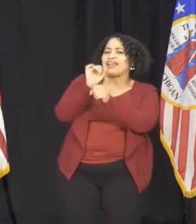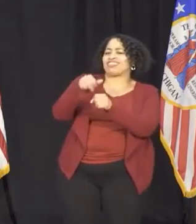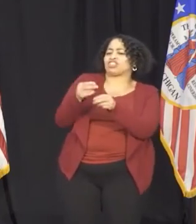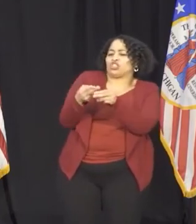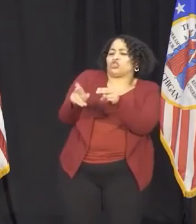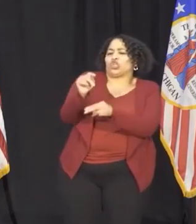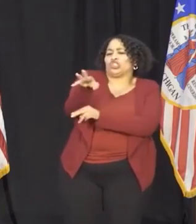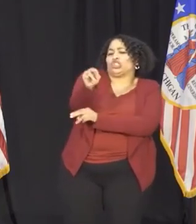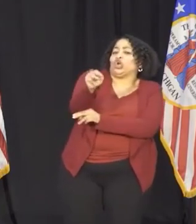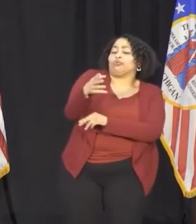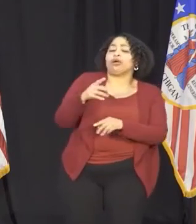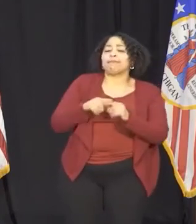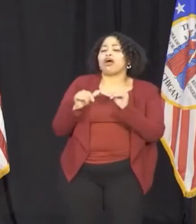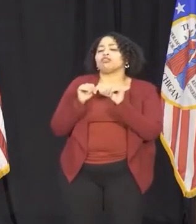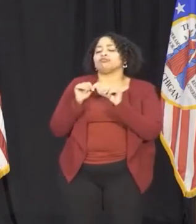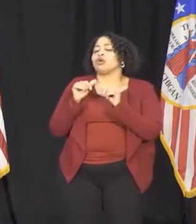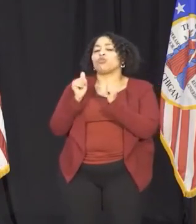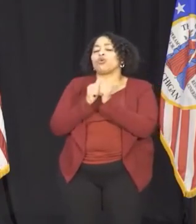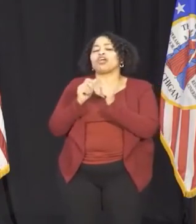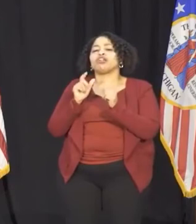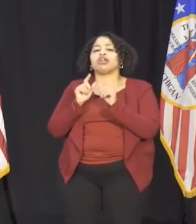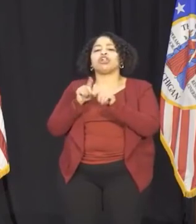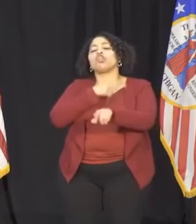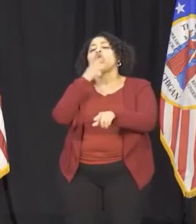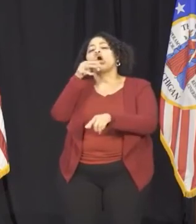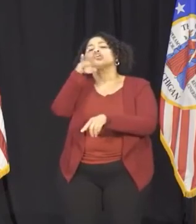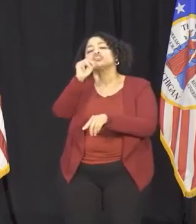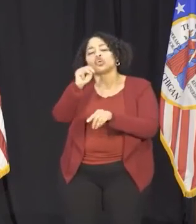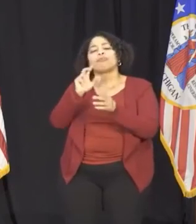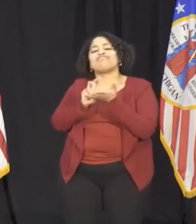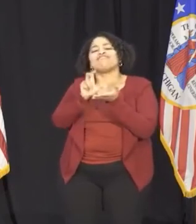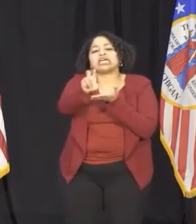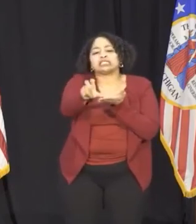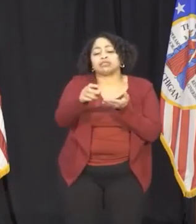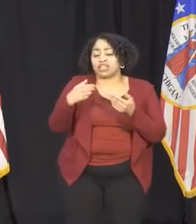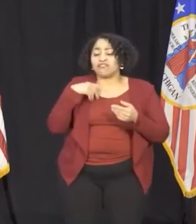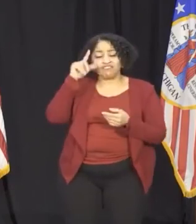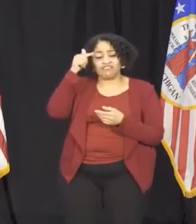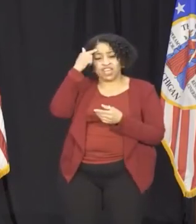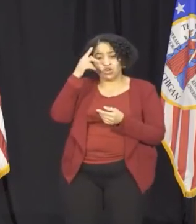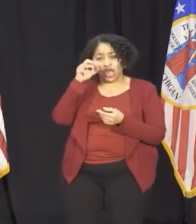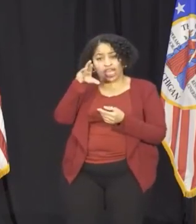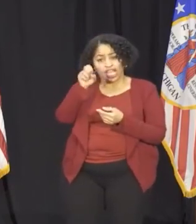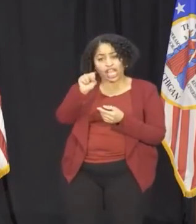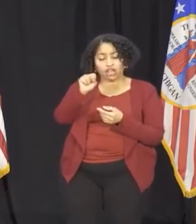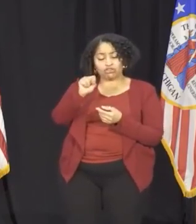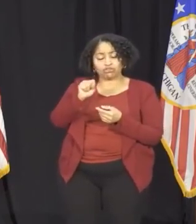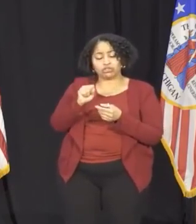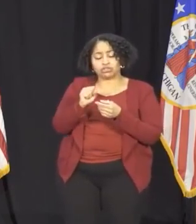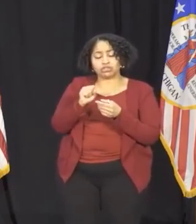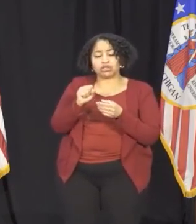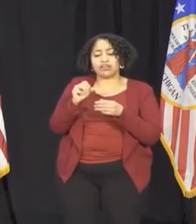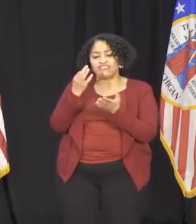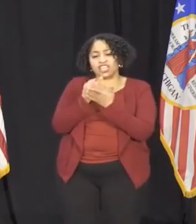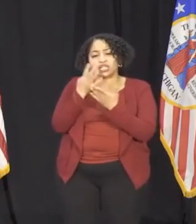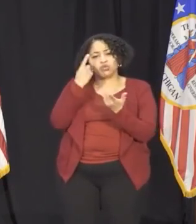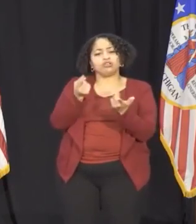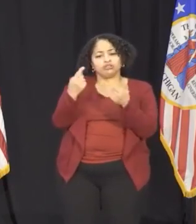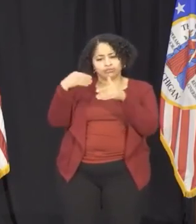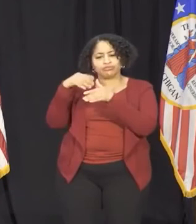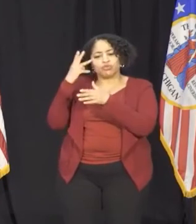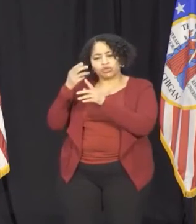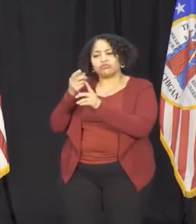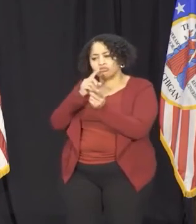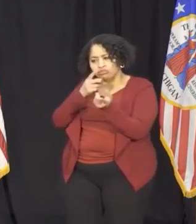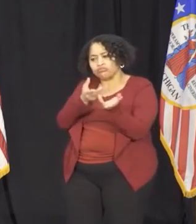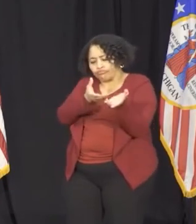a short-term but a long-term investment. There is federal CARES Act funding that will be coming to the school